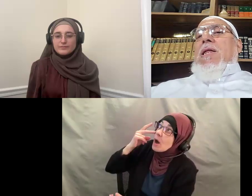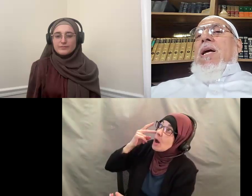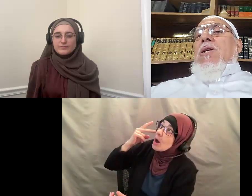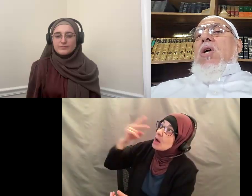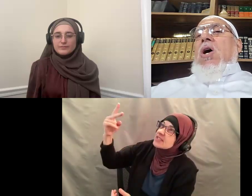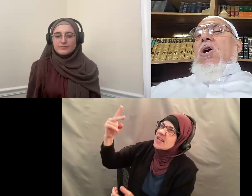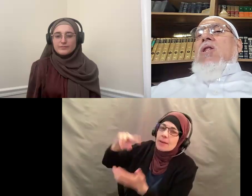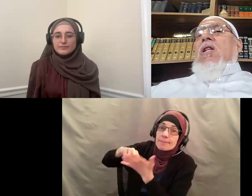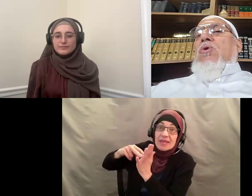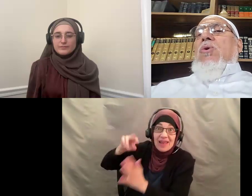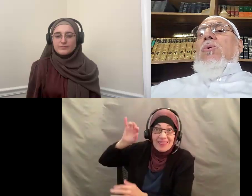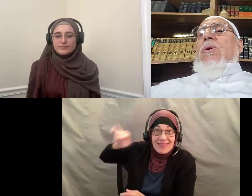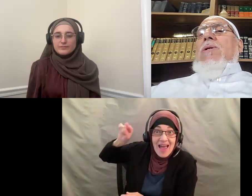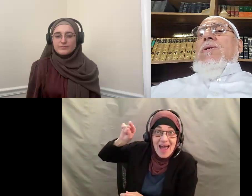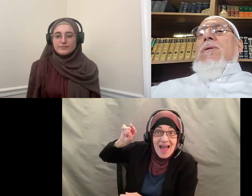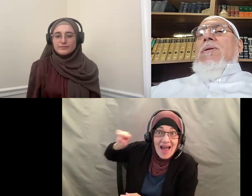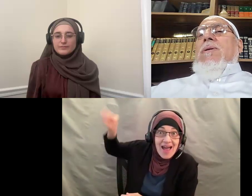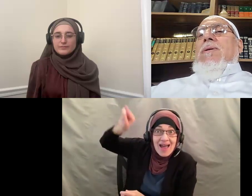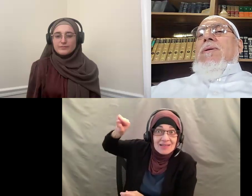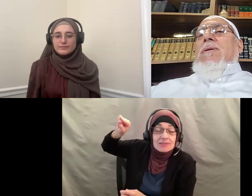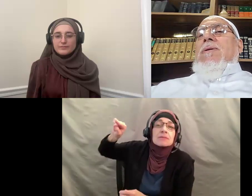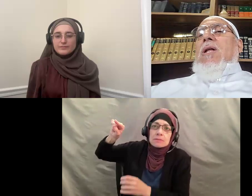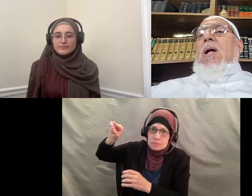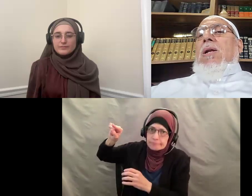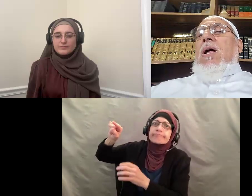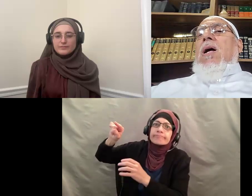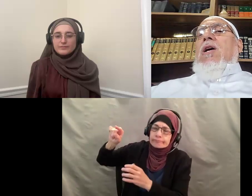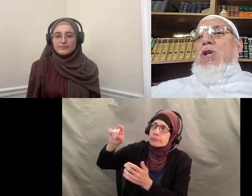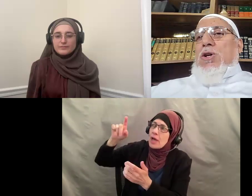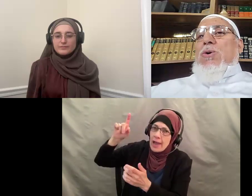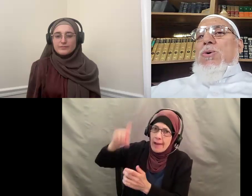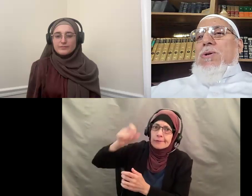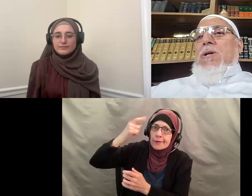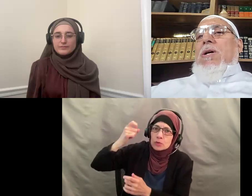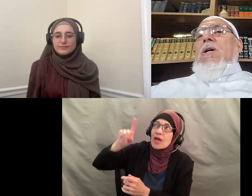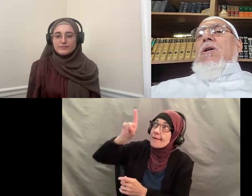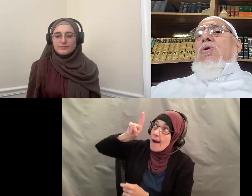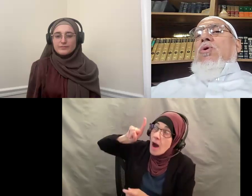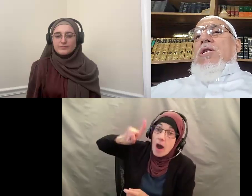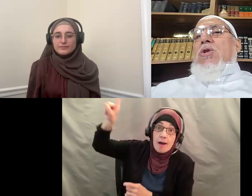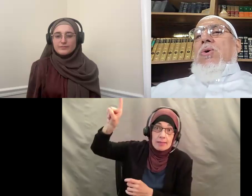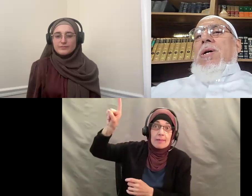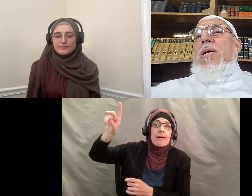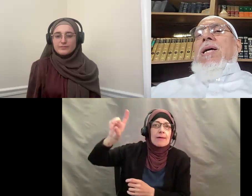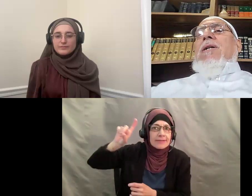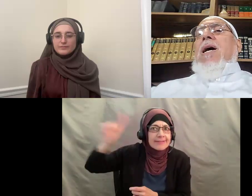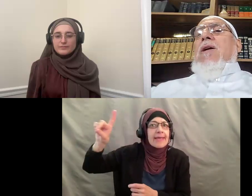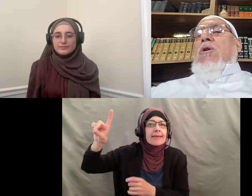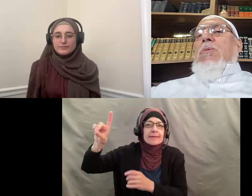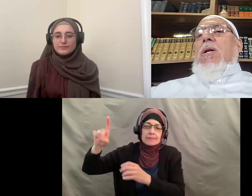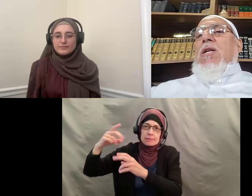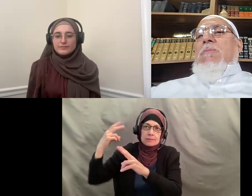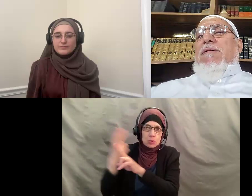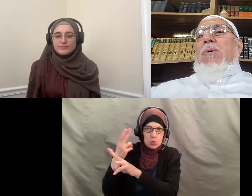that these are the tools that Allah used to destroy